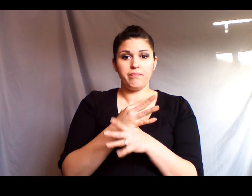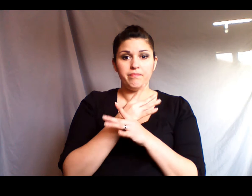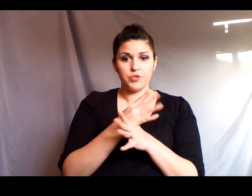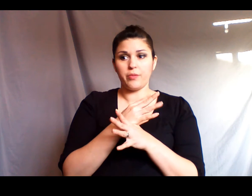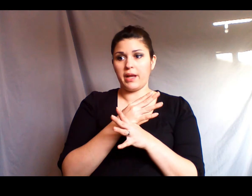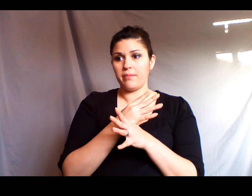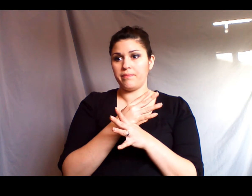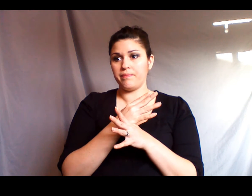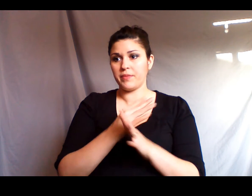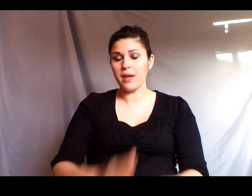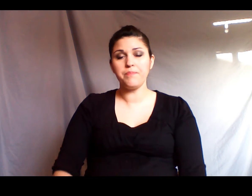Germany, okay?